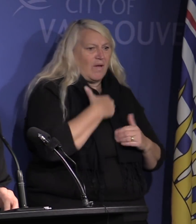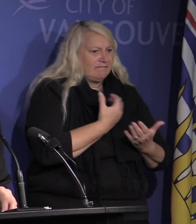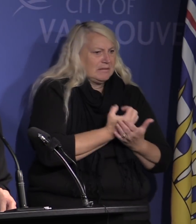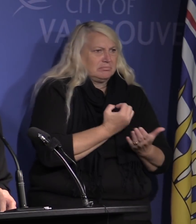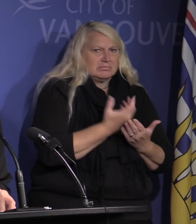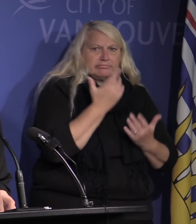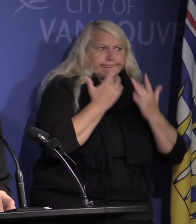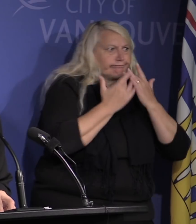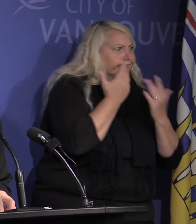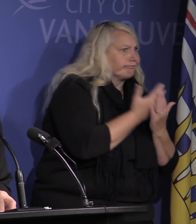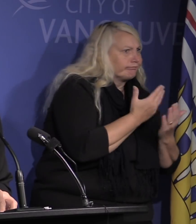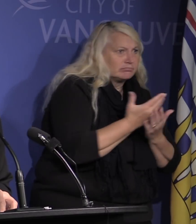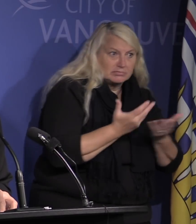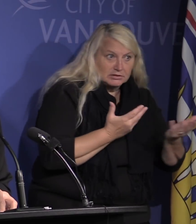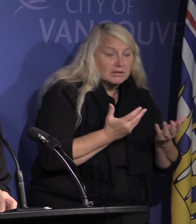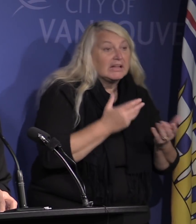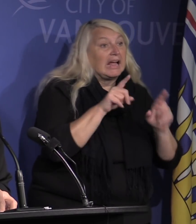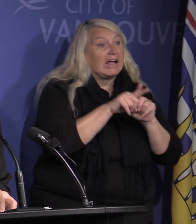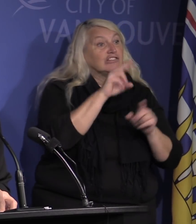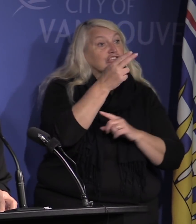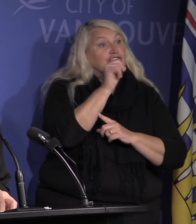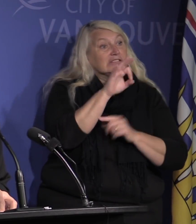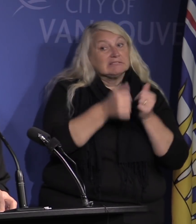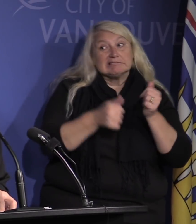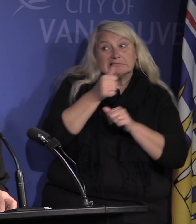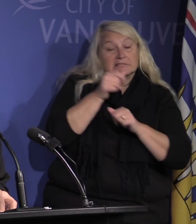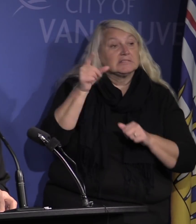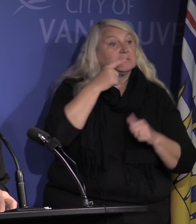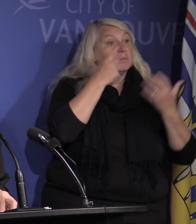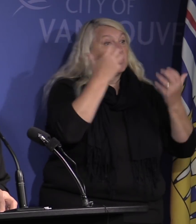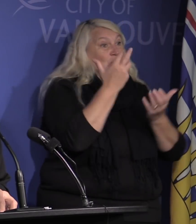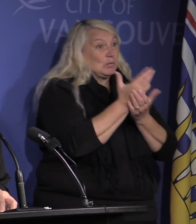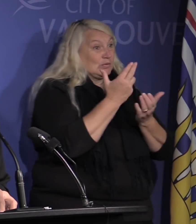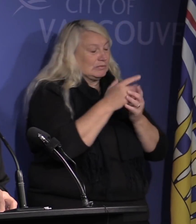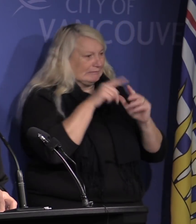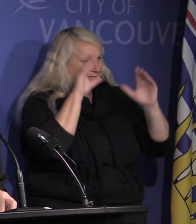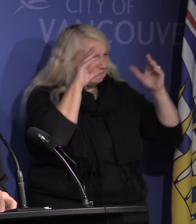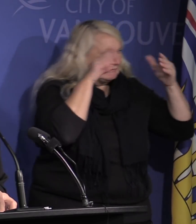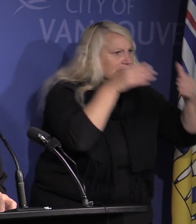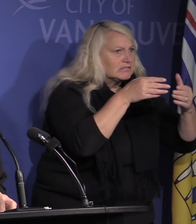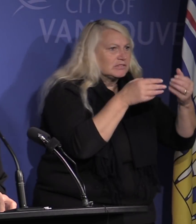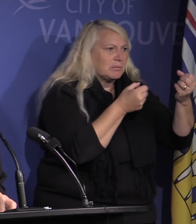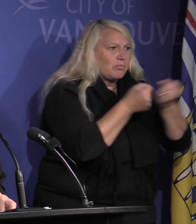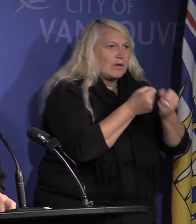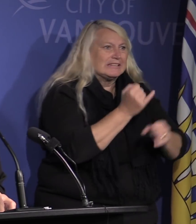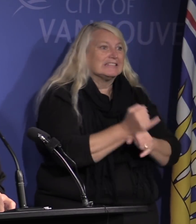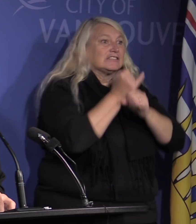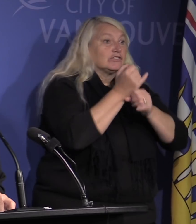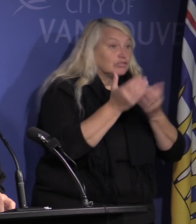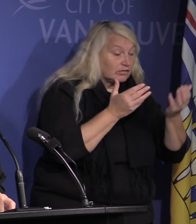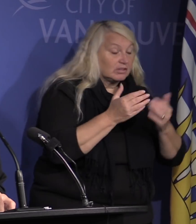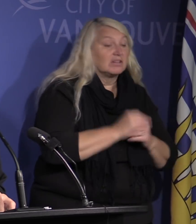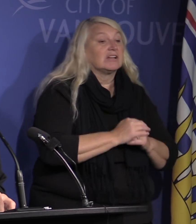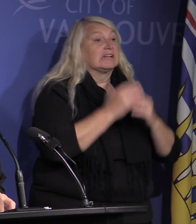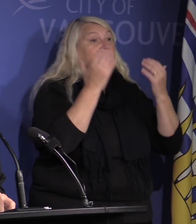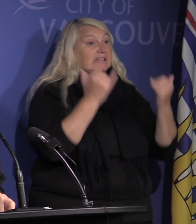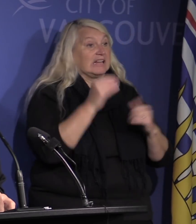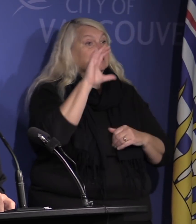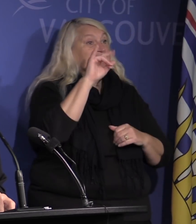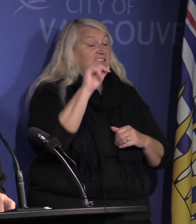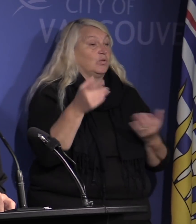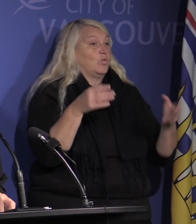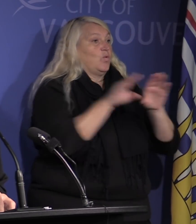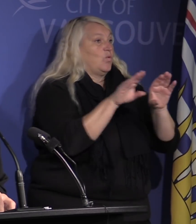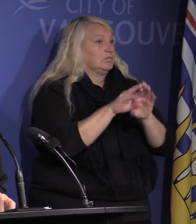resilience. As the Mayor and Chief Reid noted, to ensure that resources can be focused on supporting essential operations, the city has closed or limited public